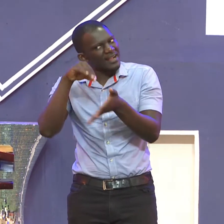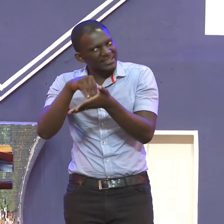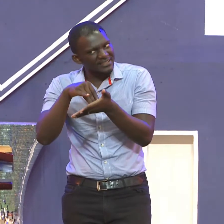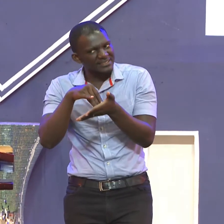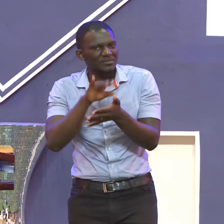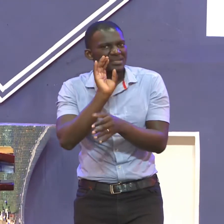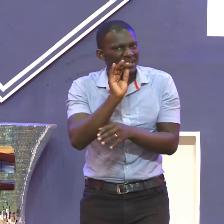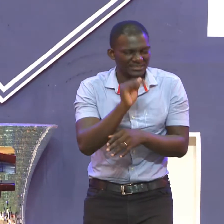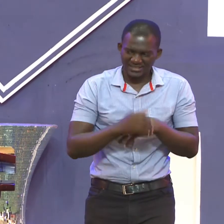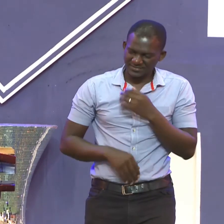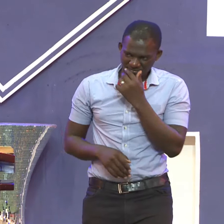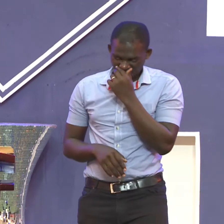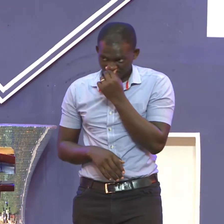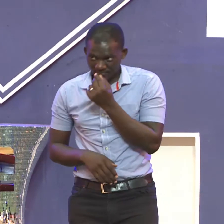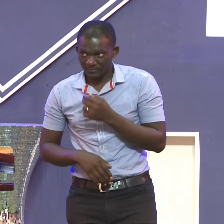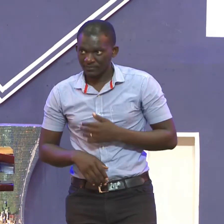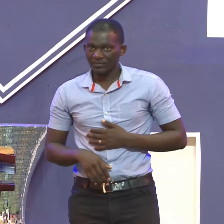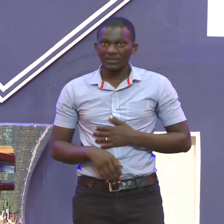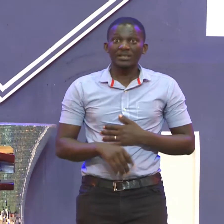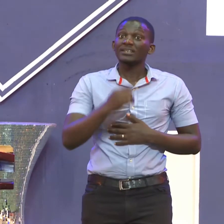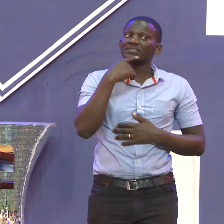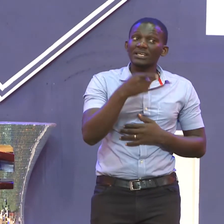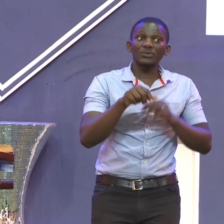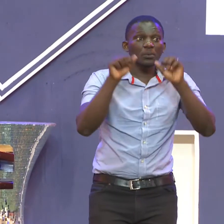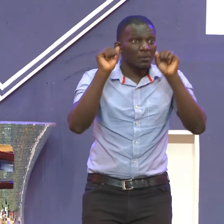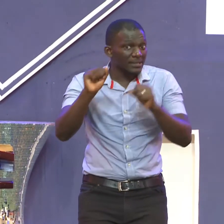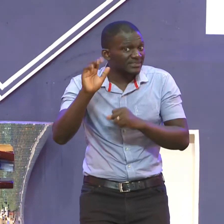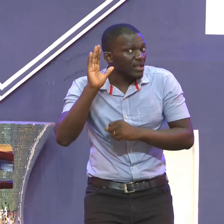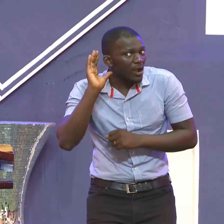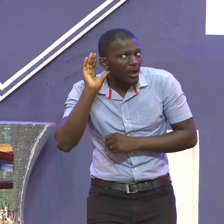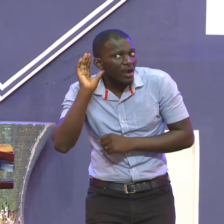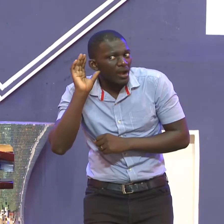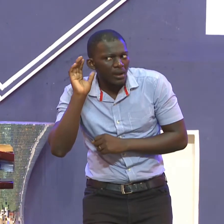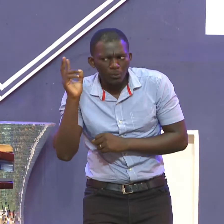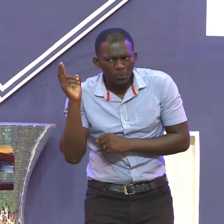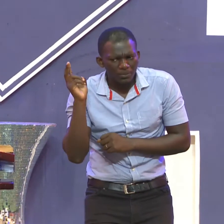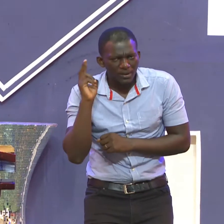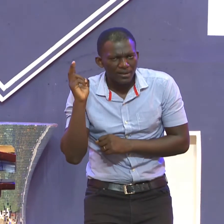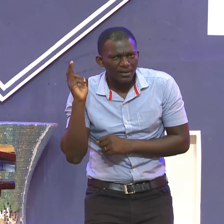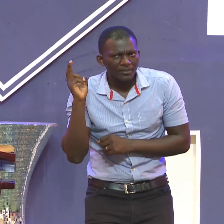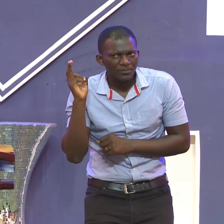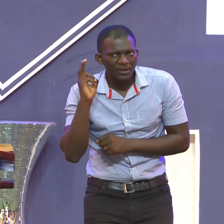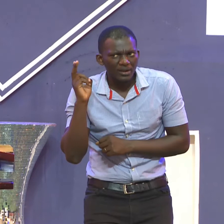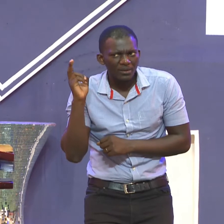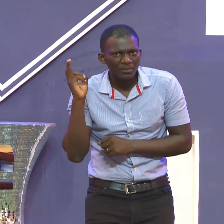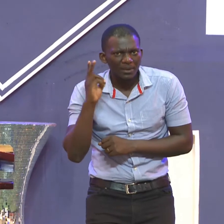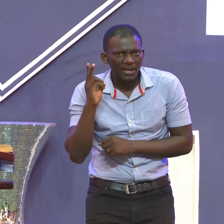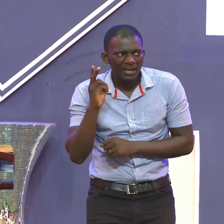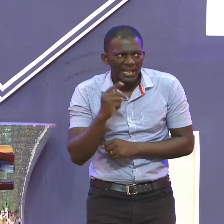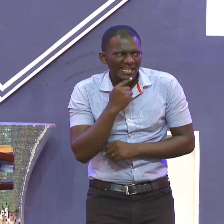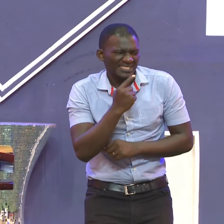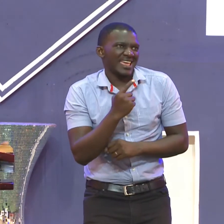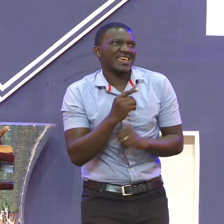just visit this. Otekangayo omutima okuwulira. That always pay your heart. Tagambye osabanga